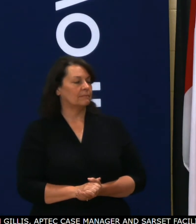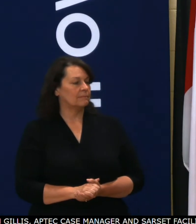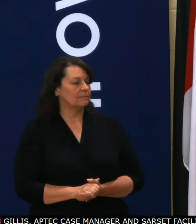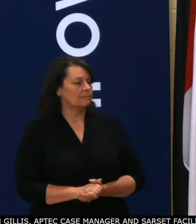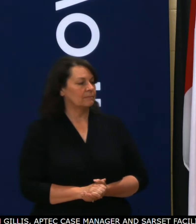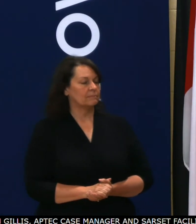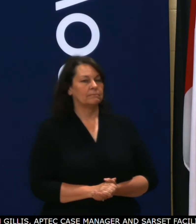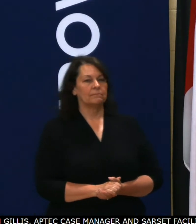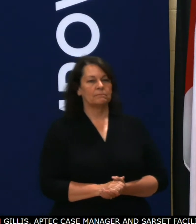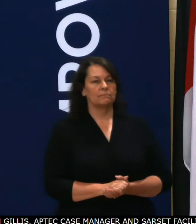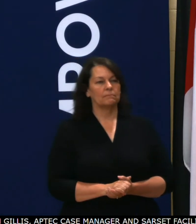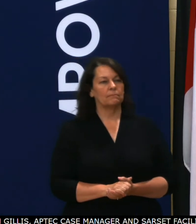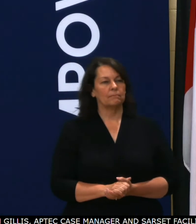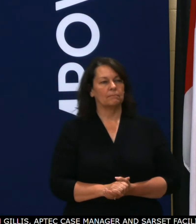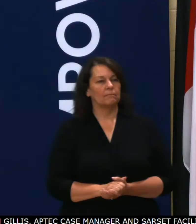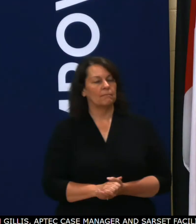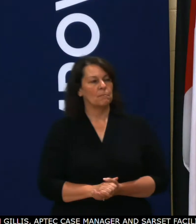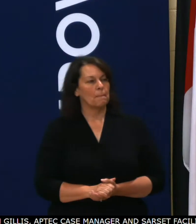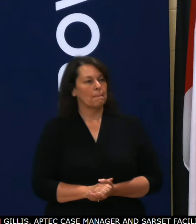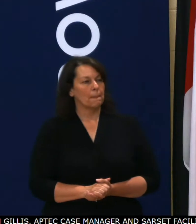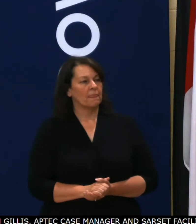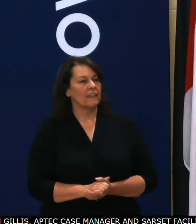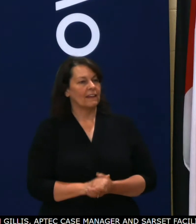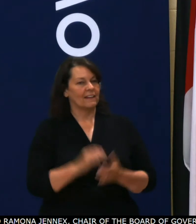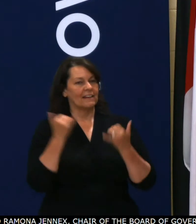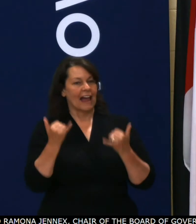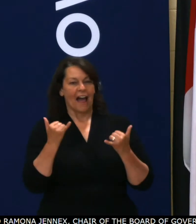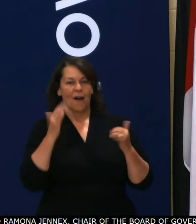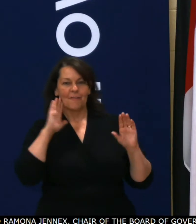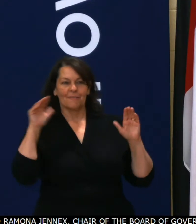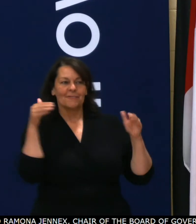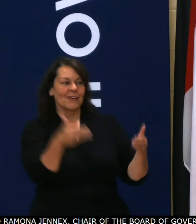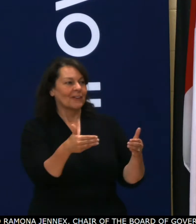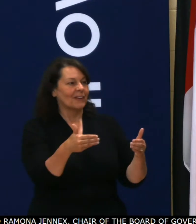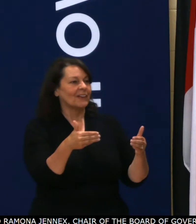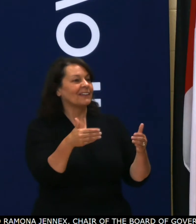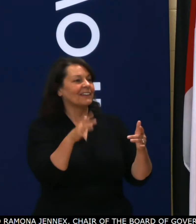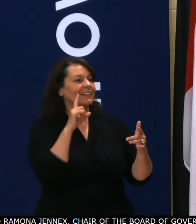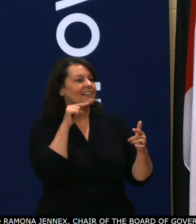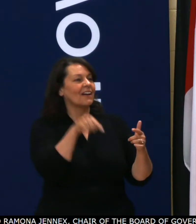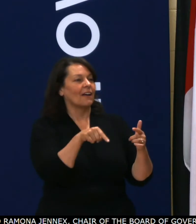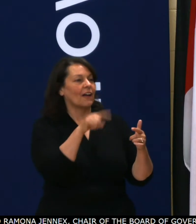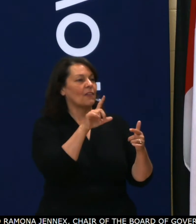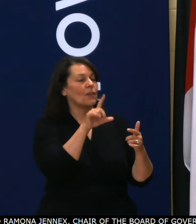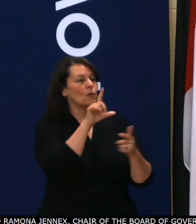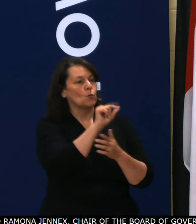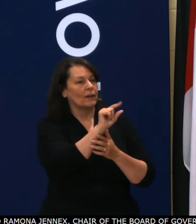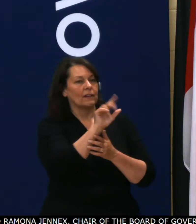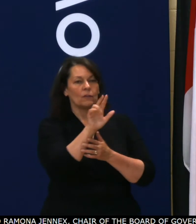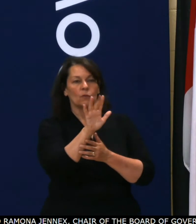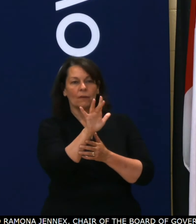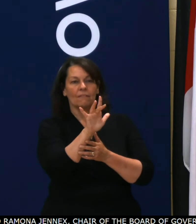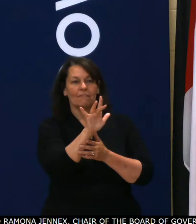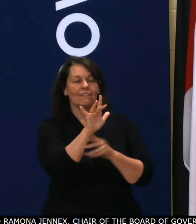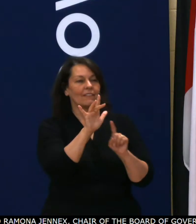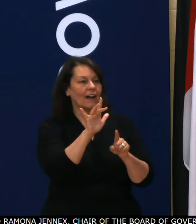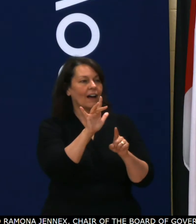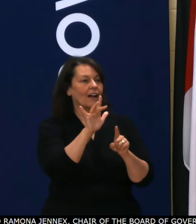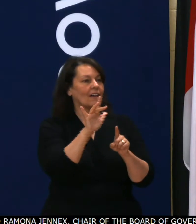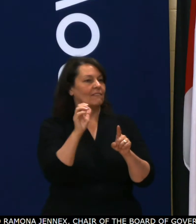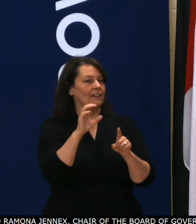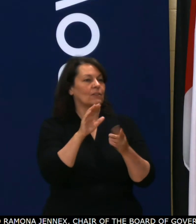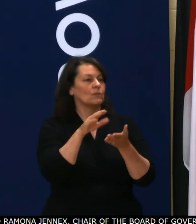I would now like to take a moment to acknowledge our 2025 Student Association Executive. Darcy